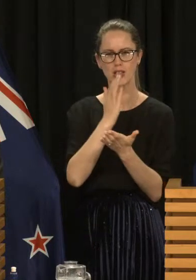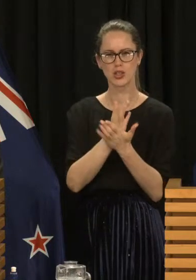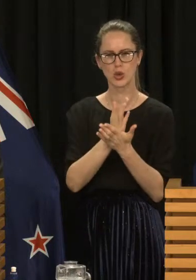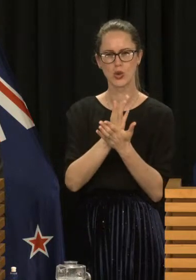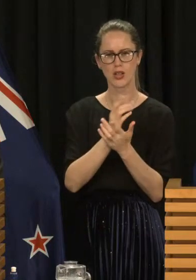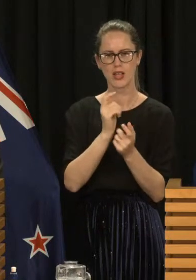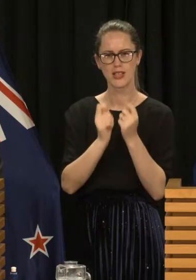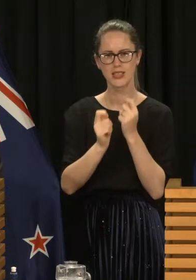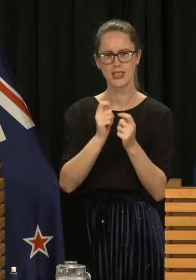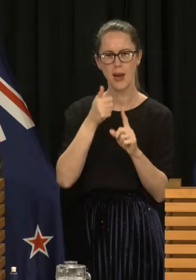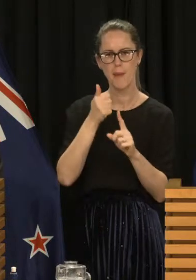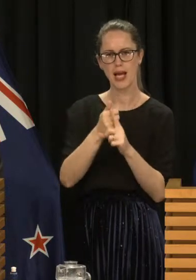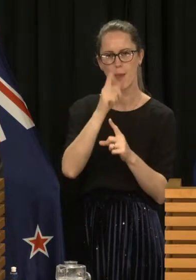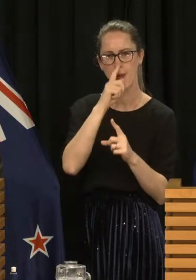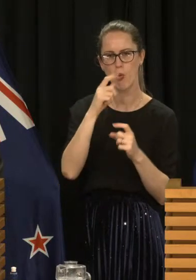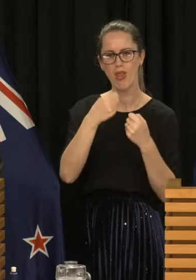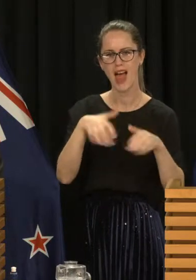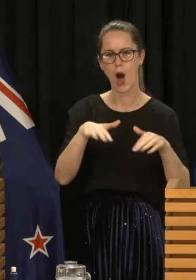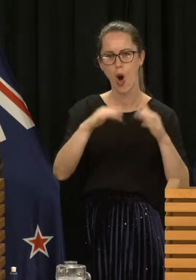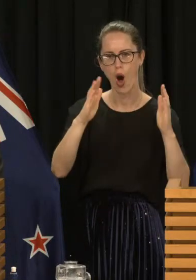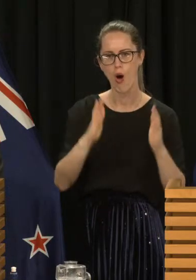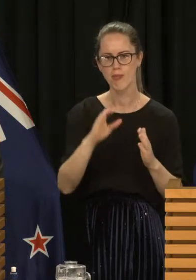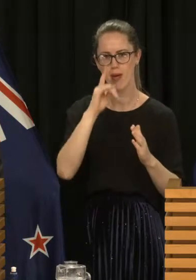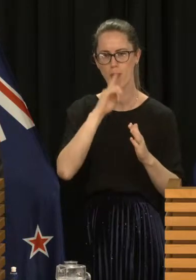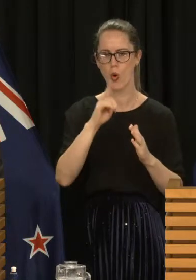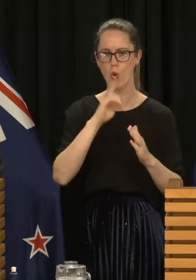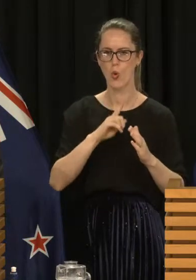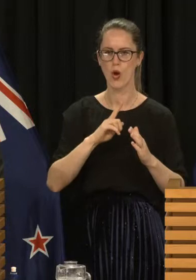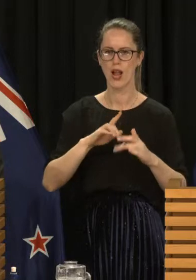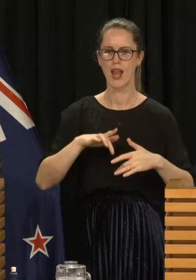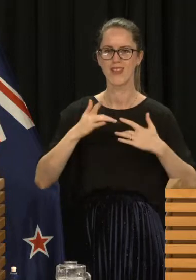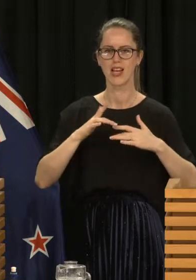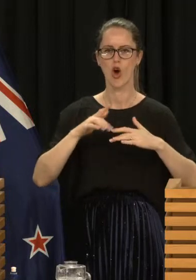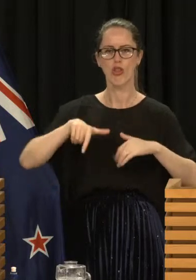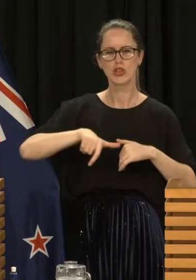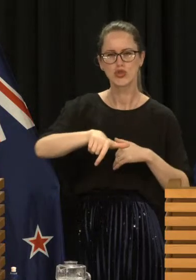to the homeless communities, those living rough in the CBD?